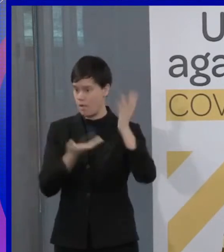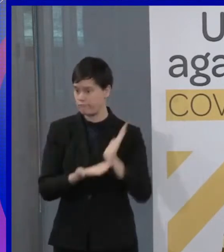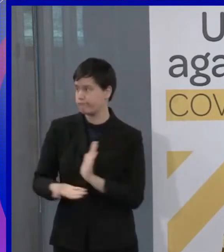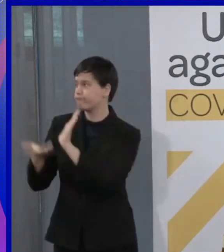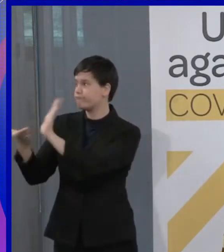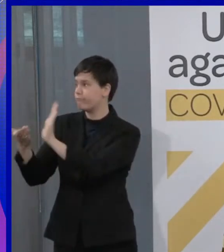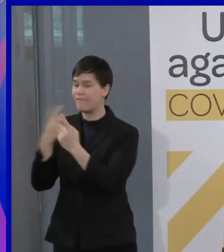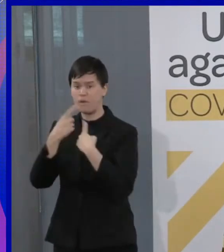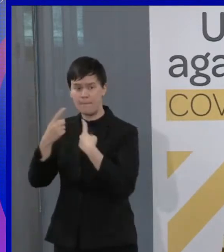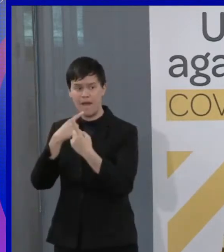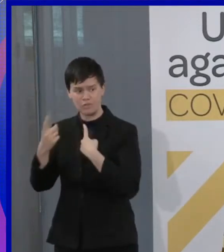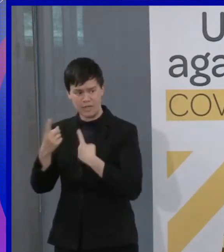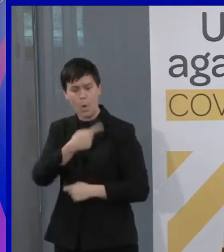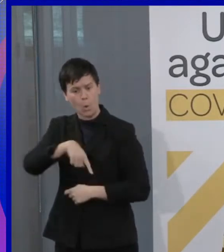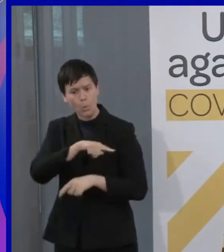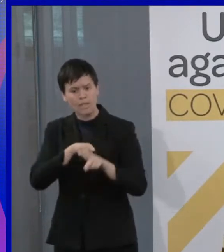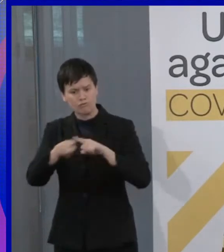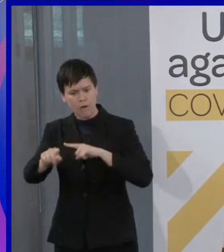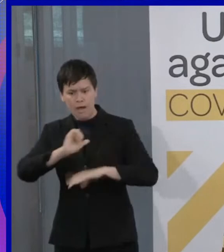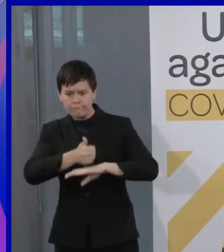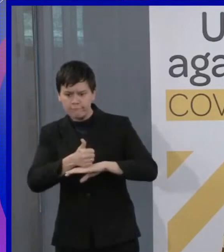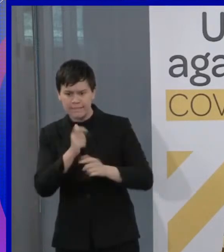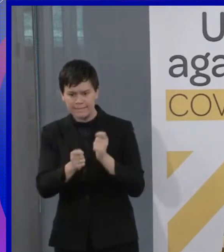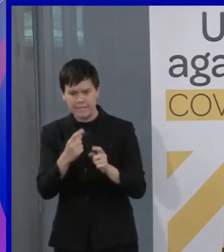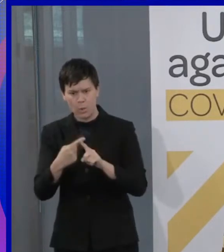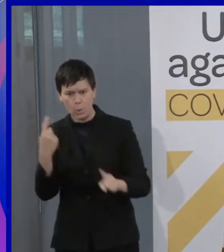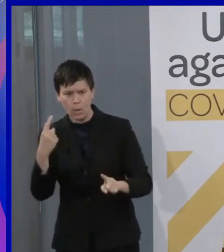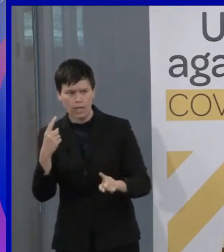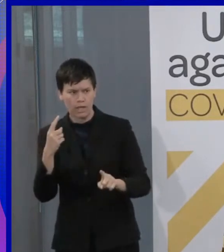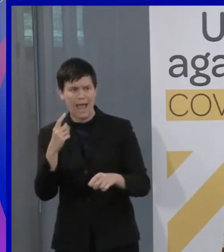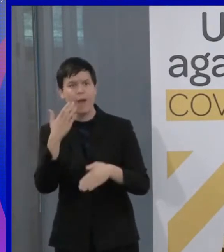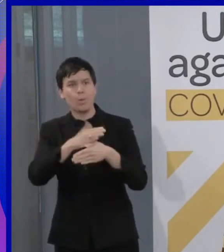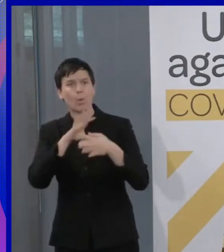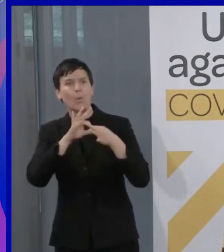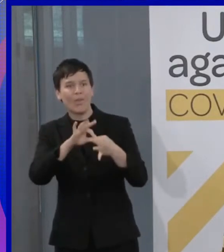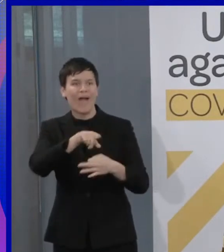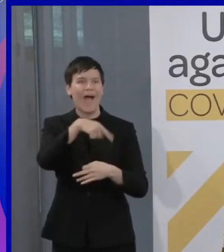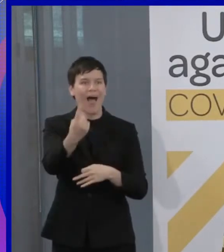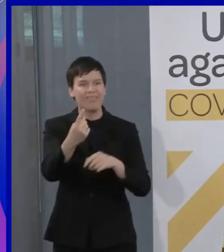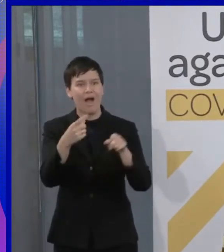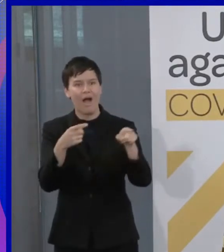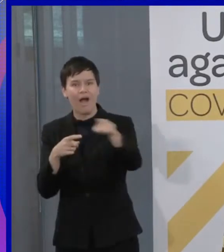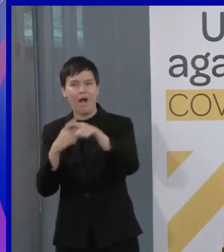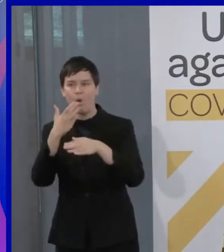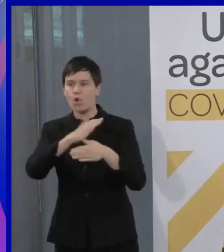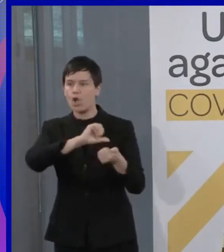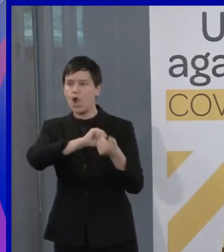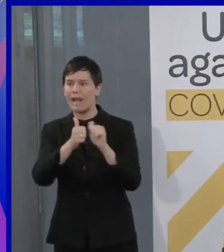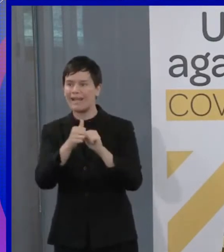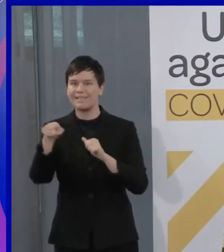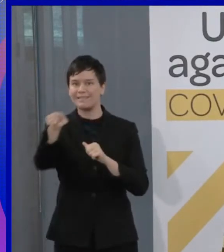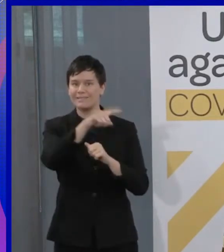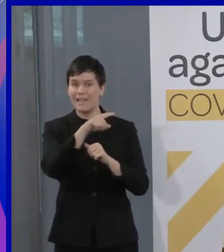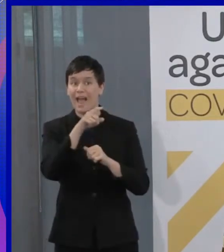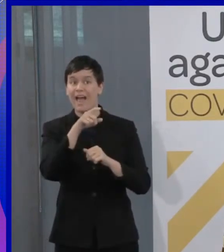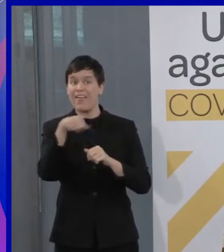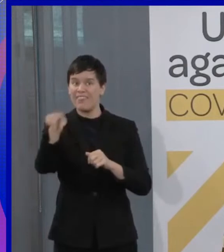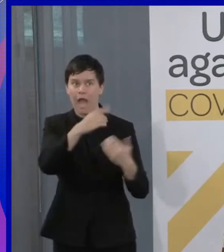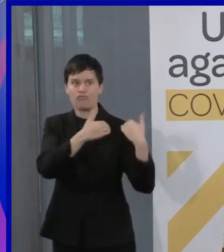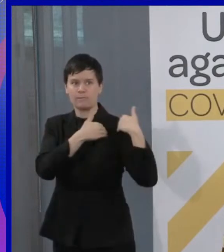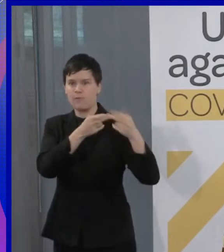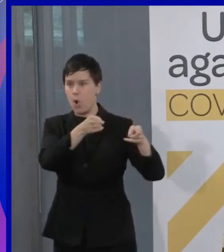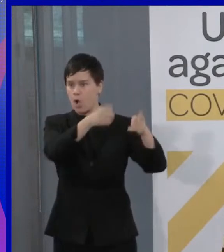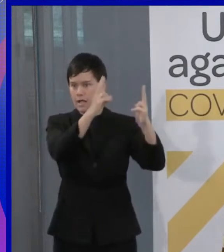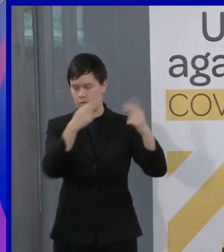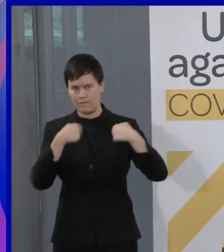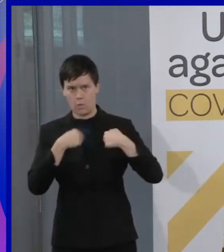hard to get that testing rolled out. And also we were working with our colleagues who are managing those managed isolation facilities as well to make sure the